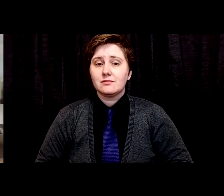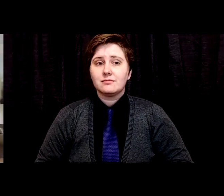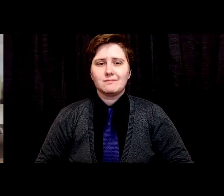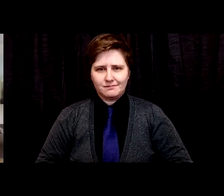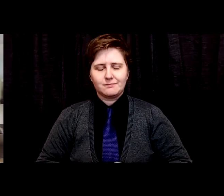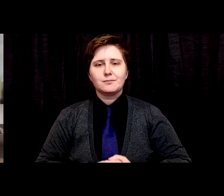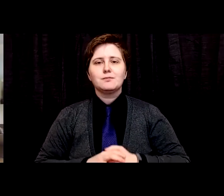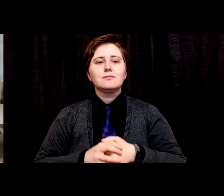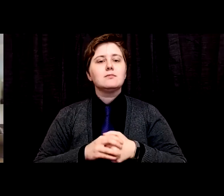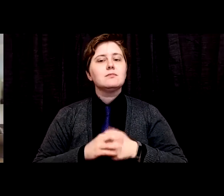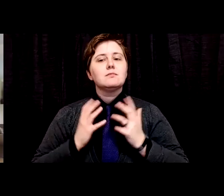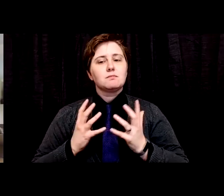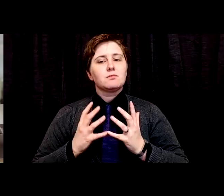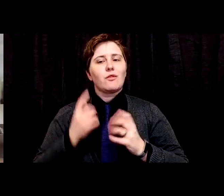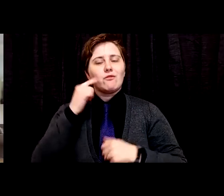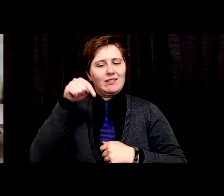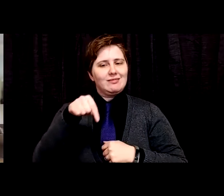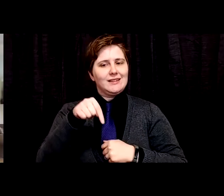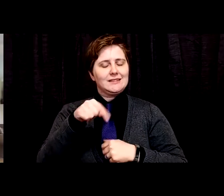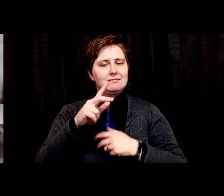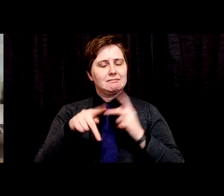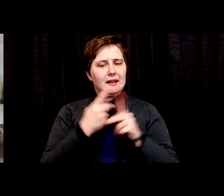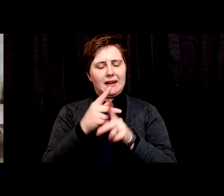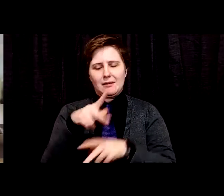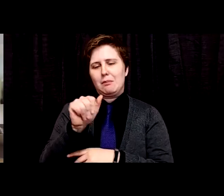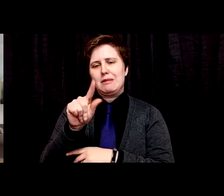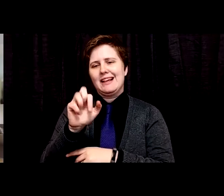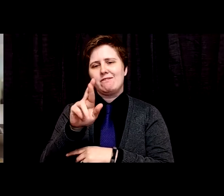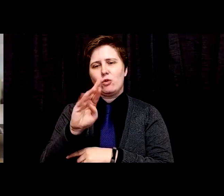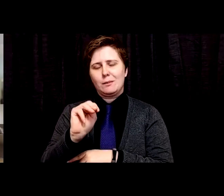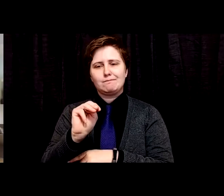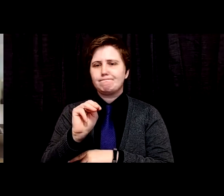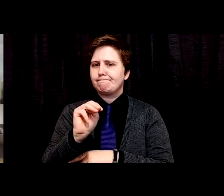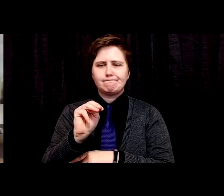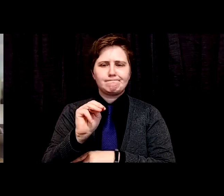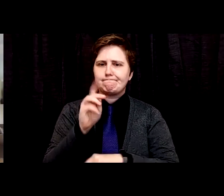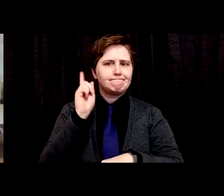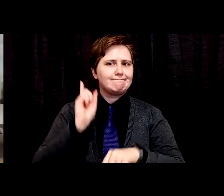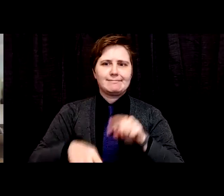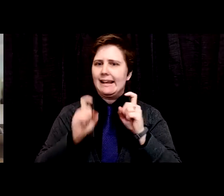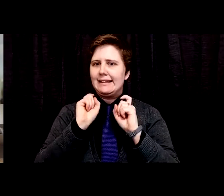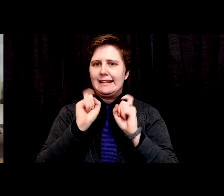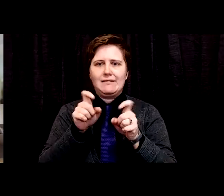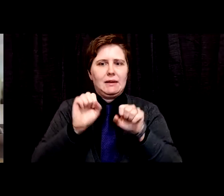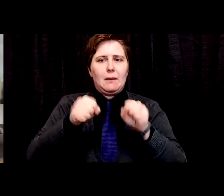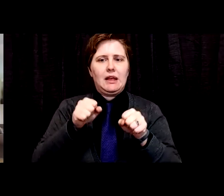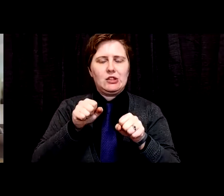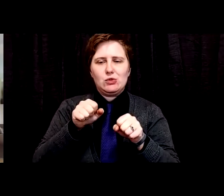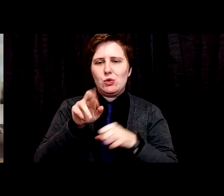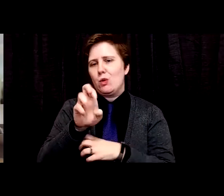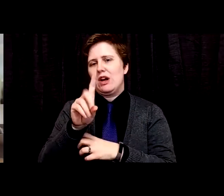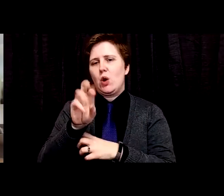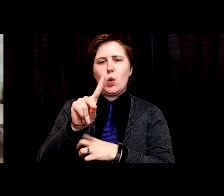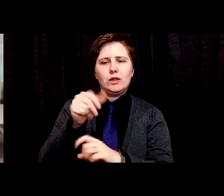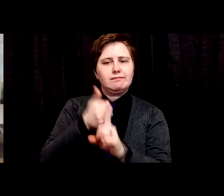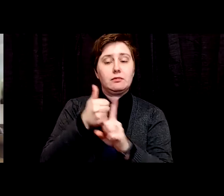Okay. So in this particular platform, we are not able to give you permission to record this, but we will